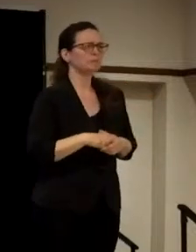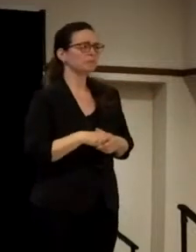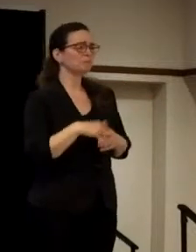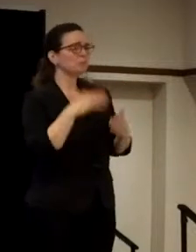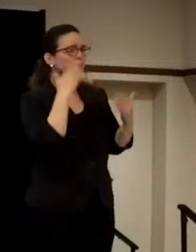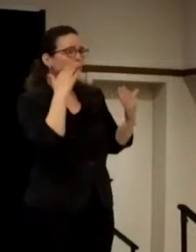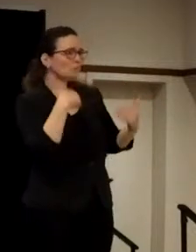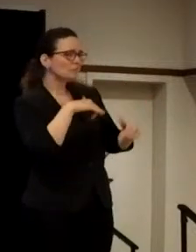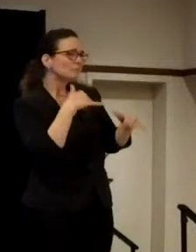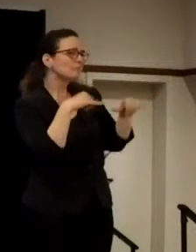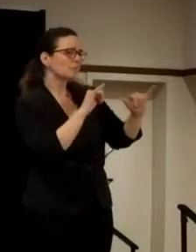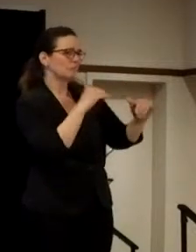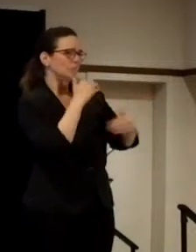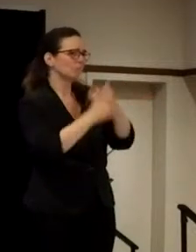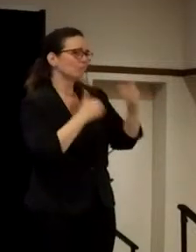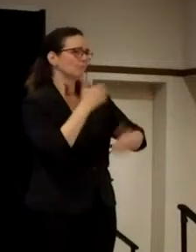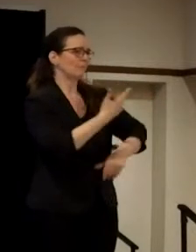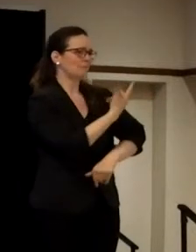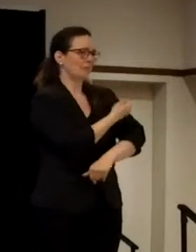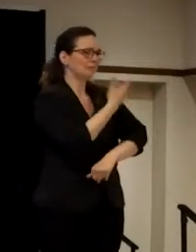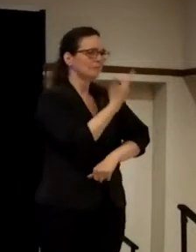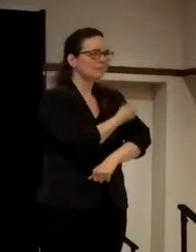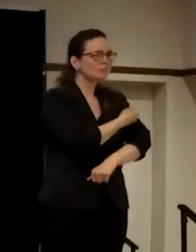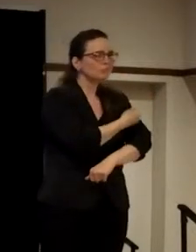it makes sense if you think about